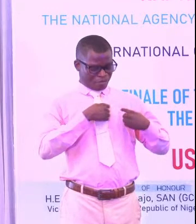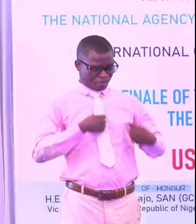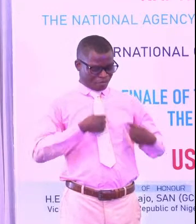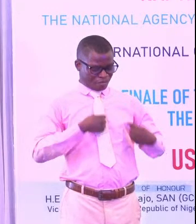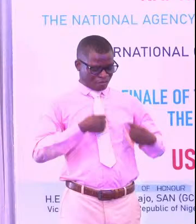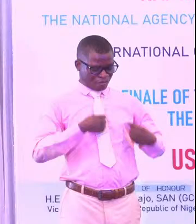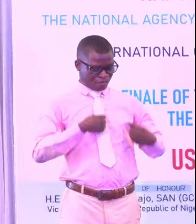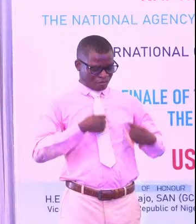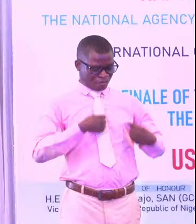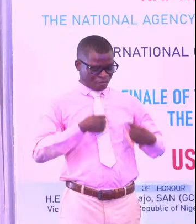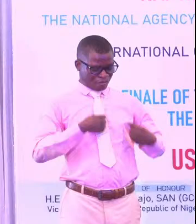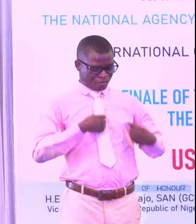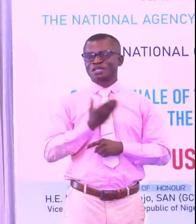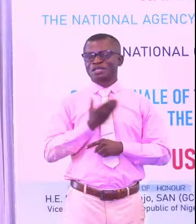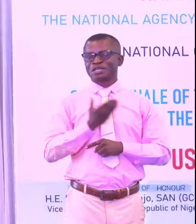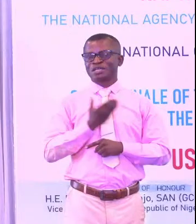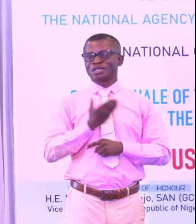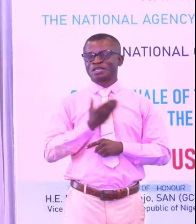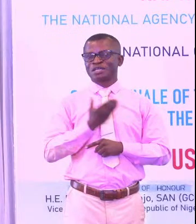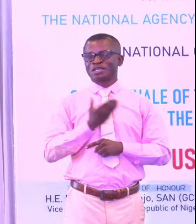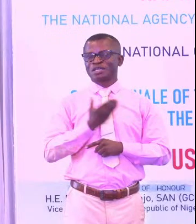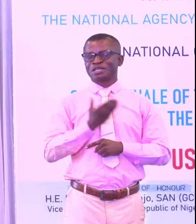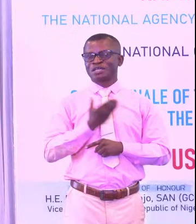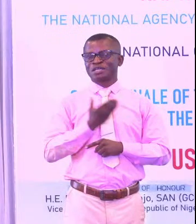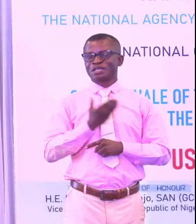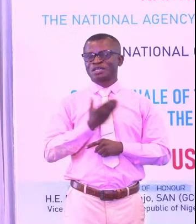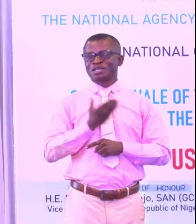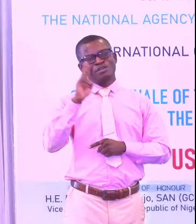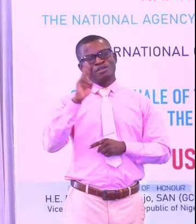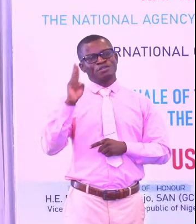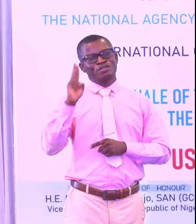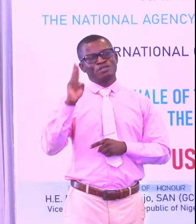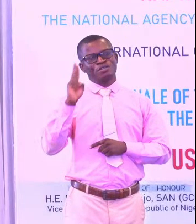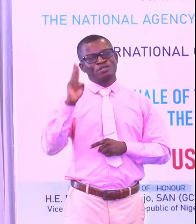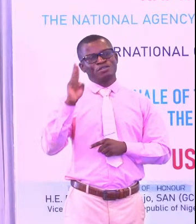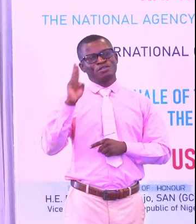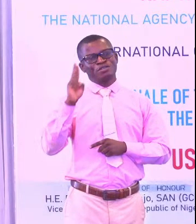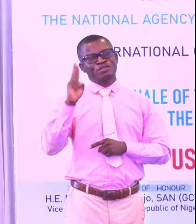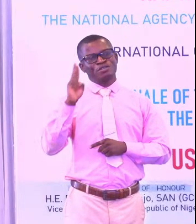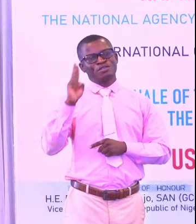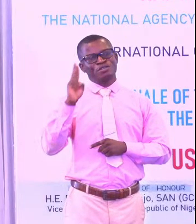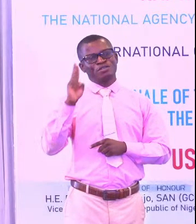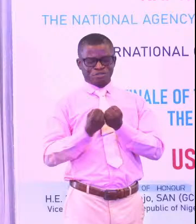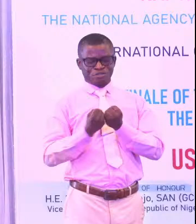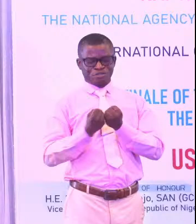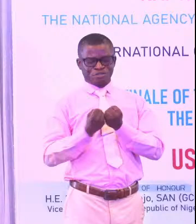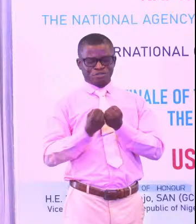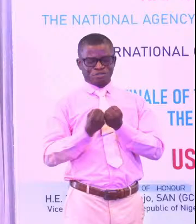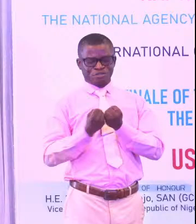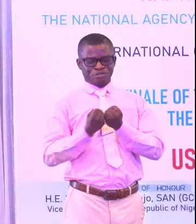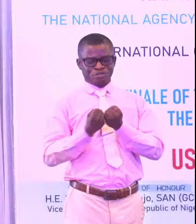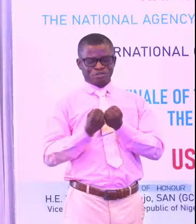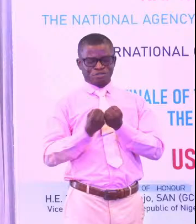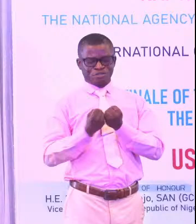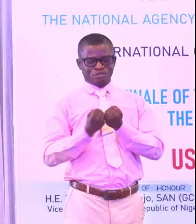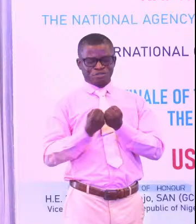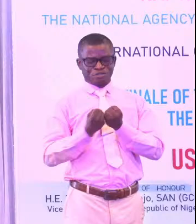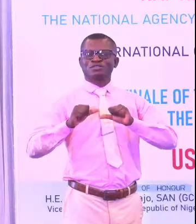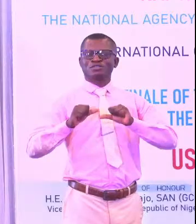our heads. We need to apply social science methods to the study of the